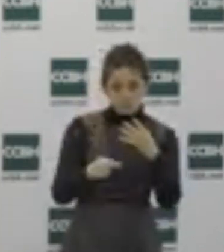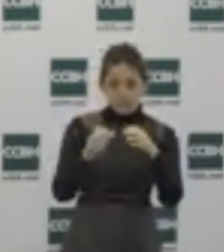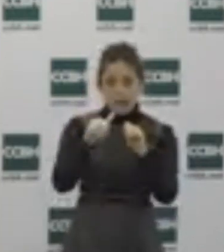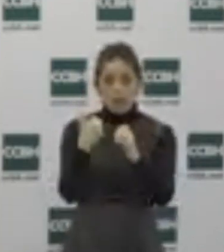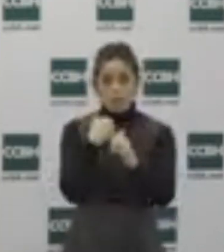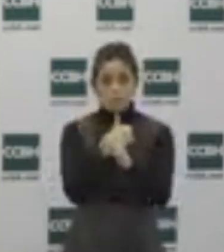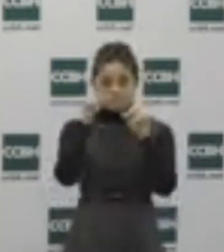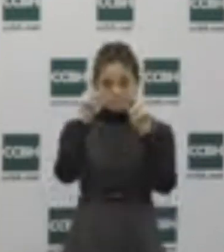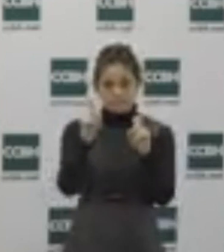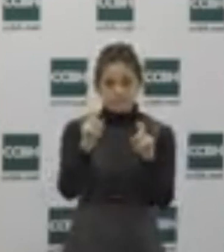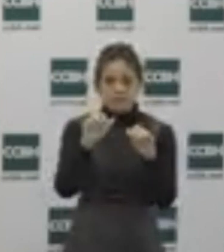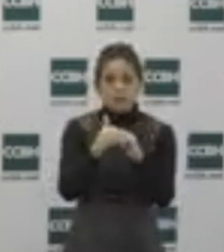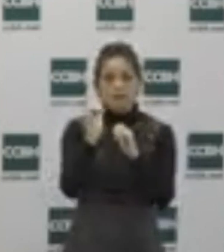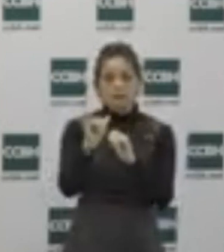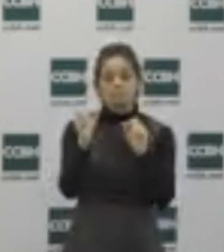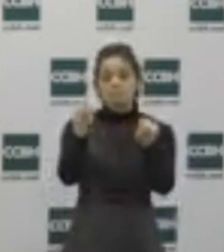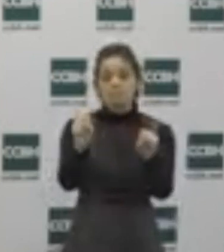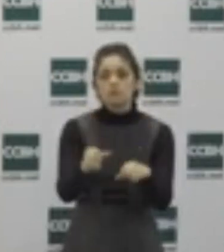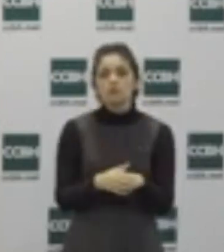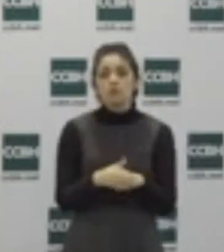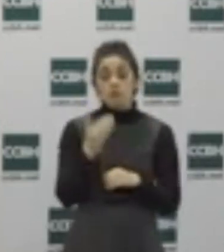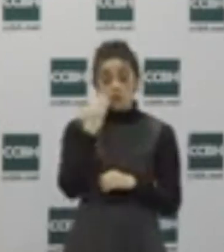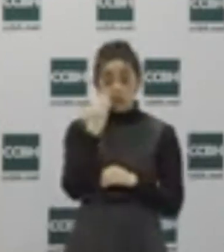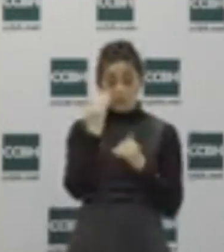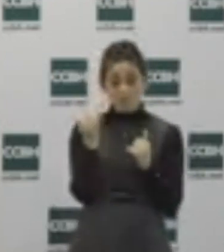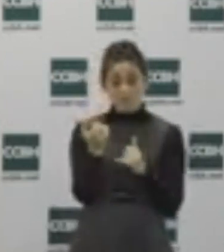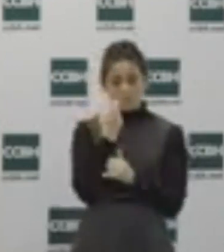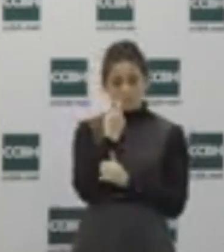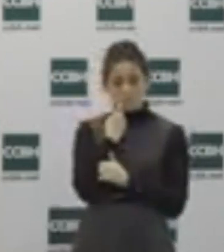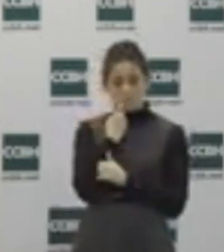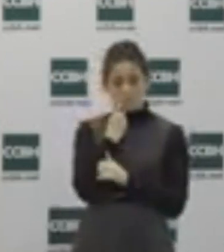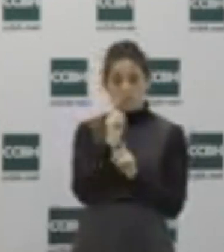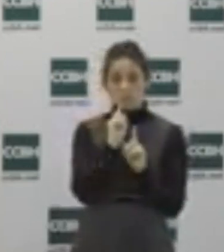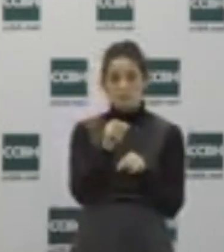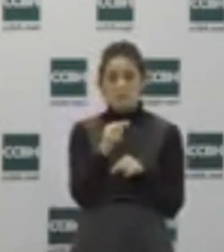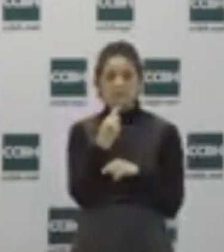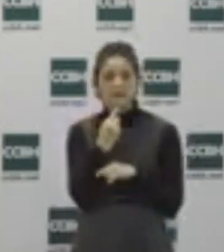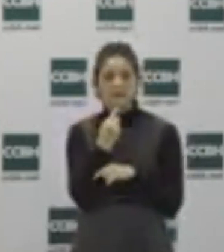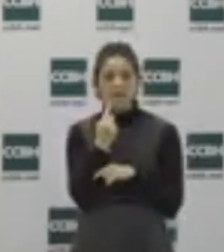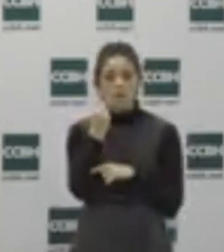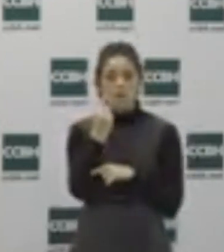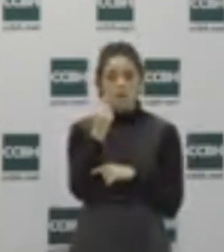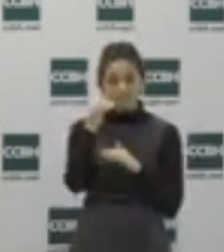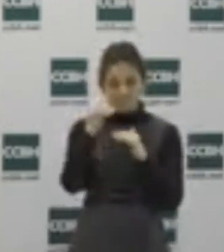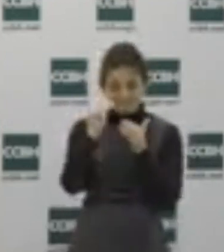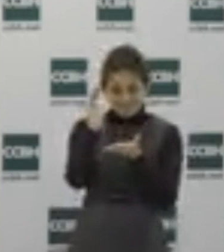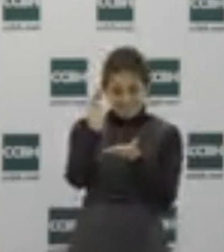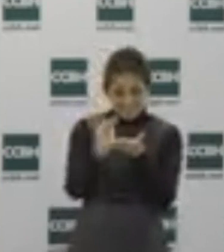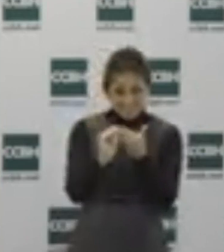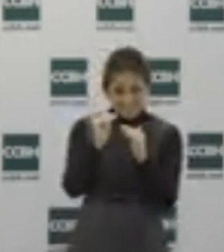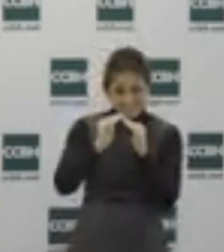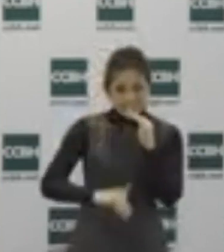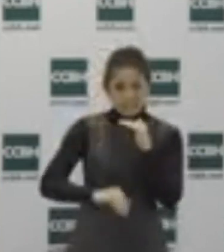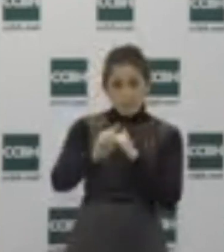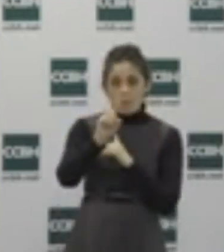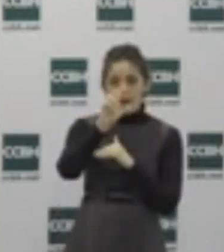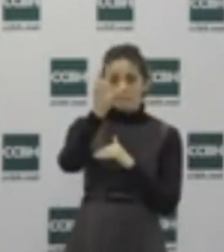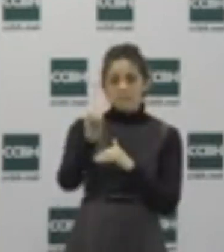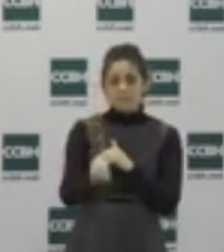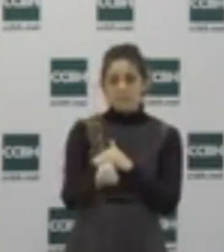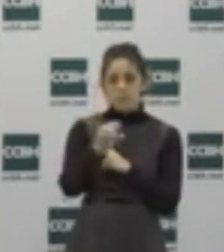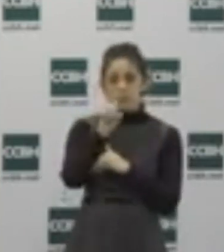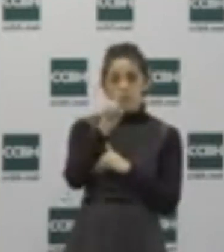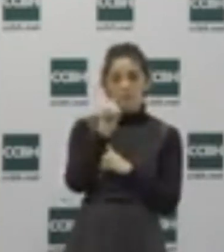we test is. We do know now that recent reports from the state tell us that less than 1%, around